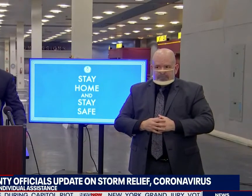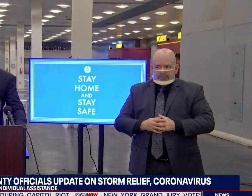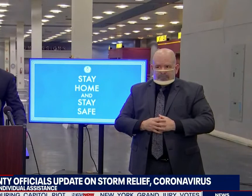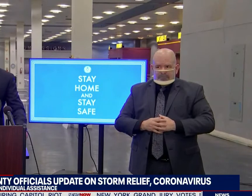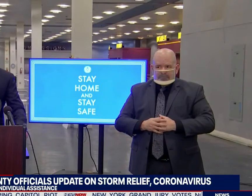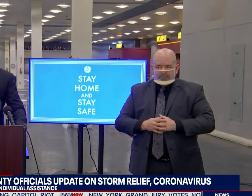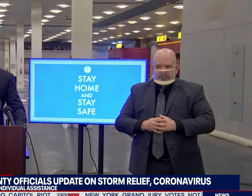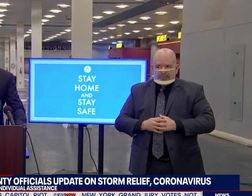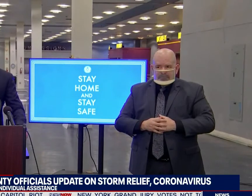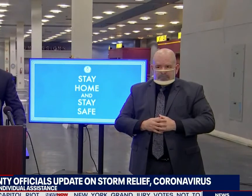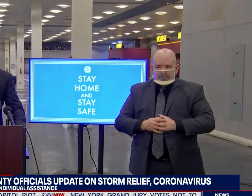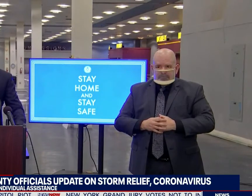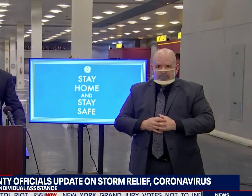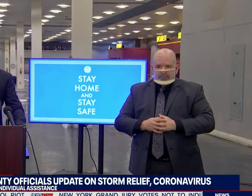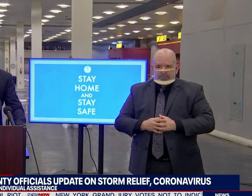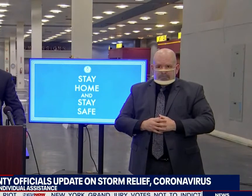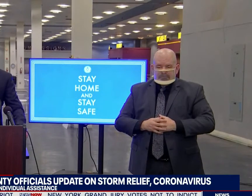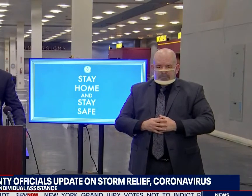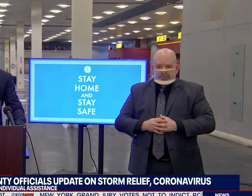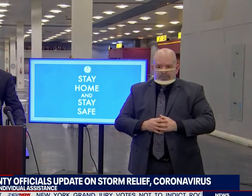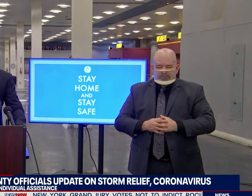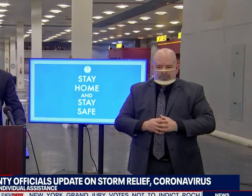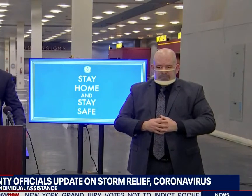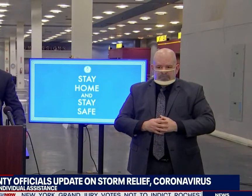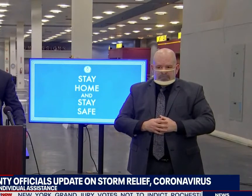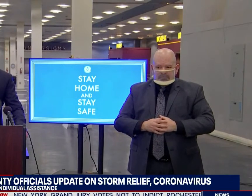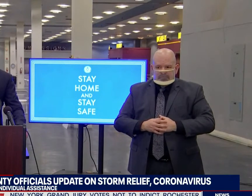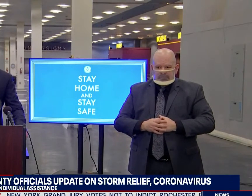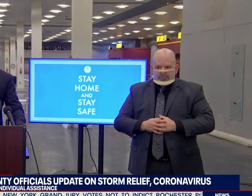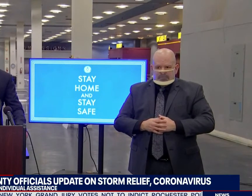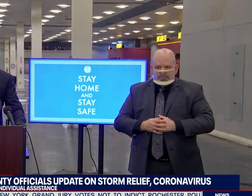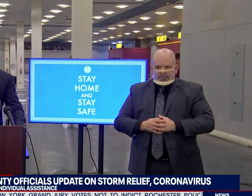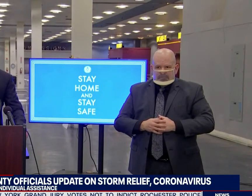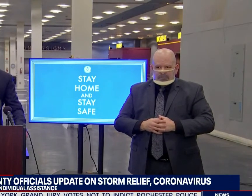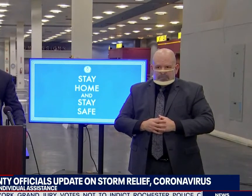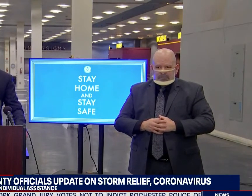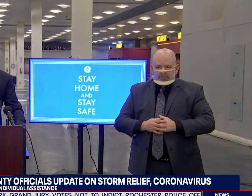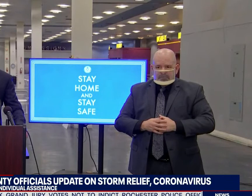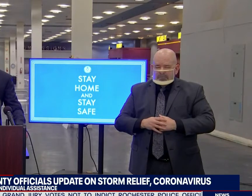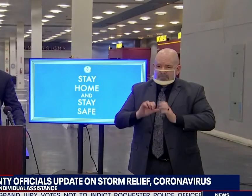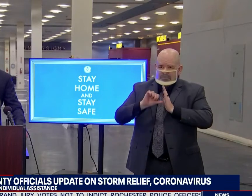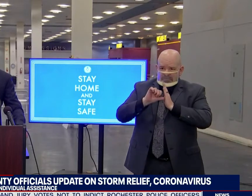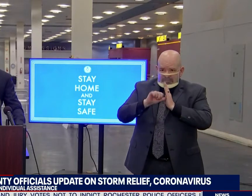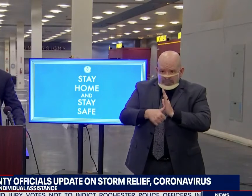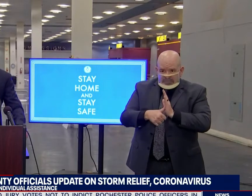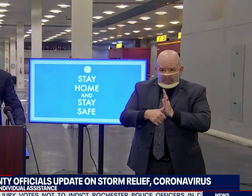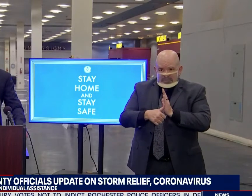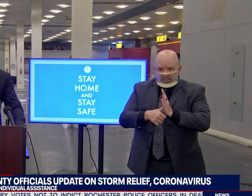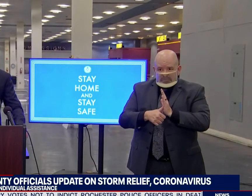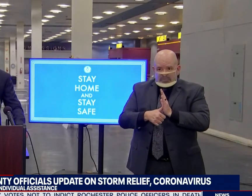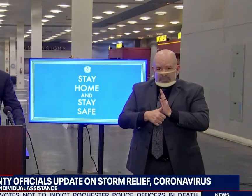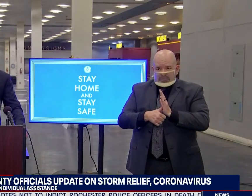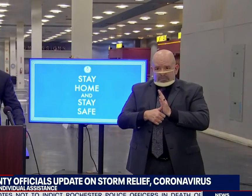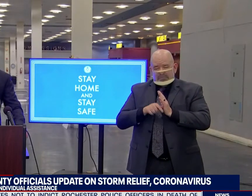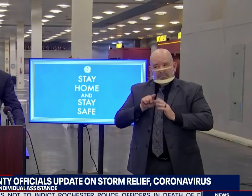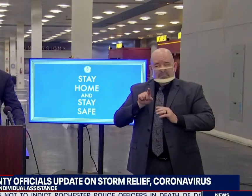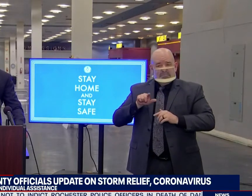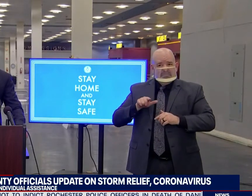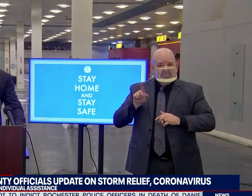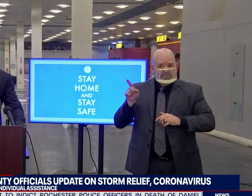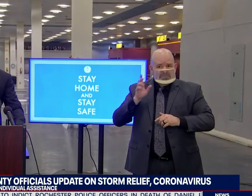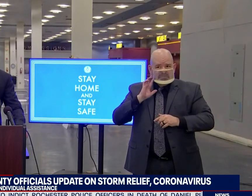now our uh once we so again what my staff wants you to know is once we have any we know